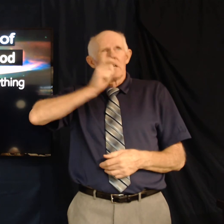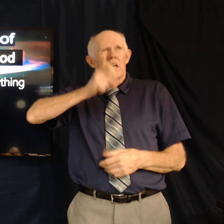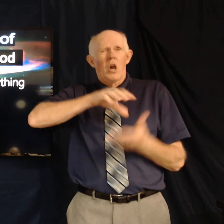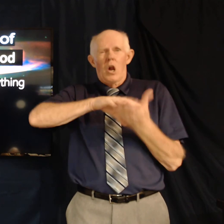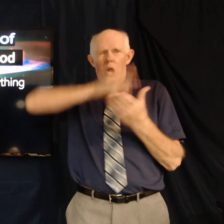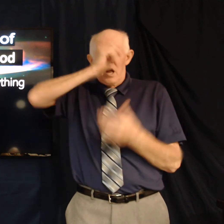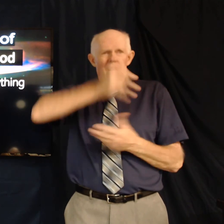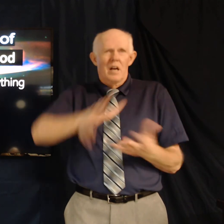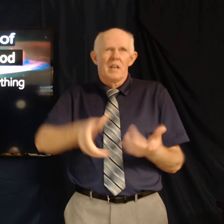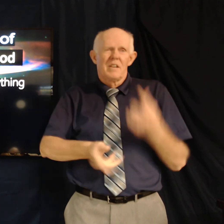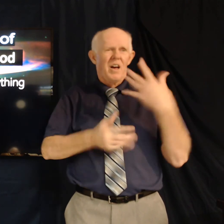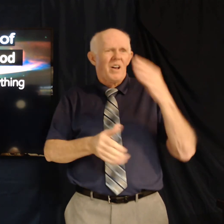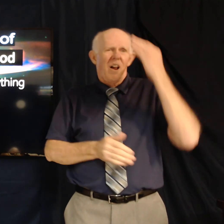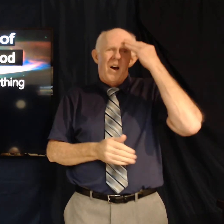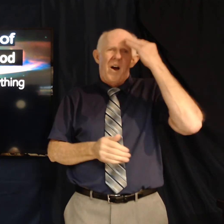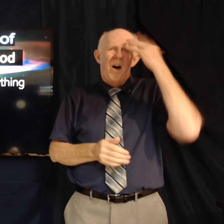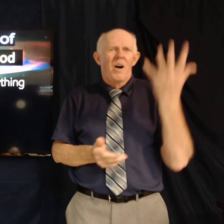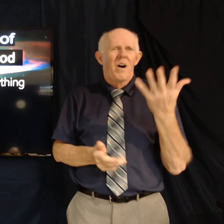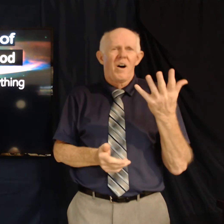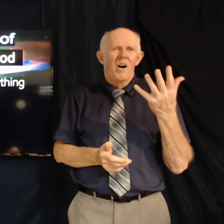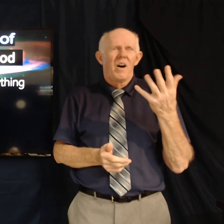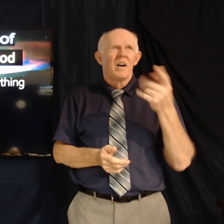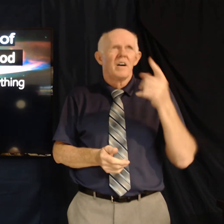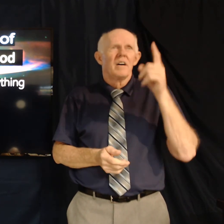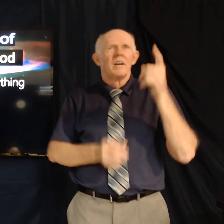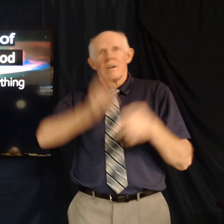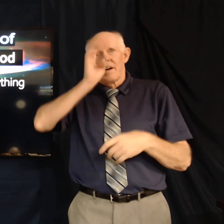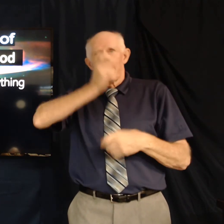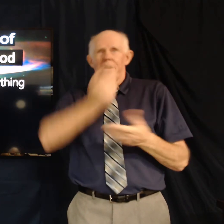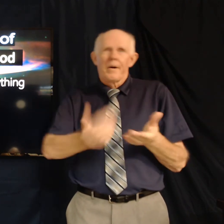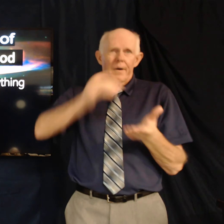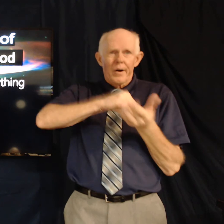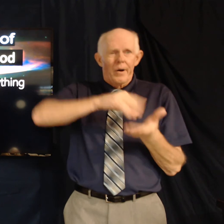God doesn't need to learn anything. He already knows.